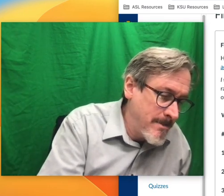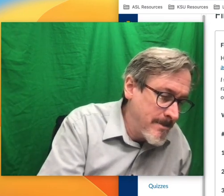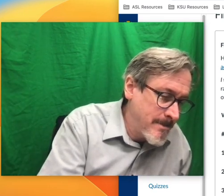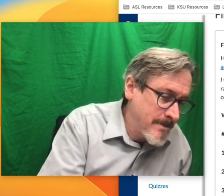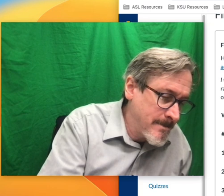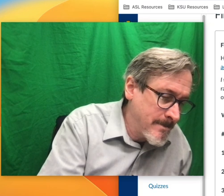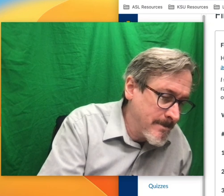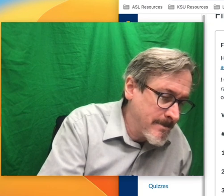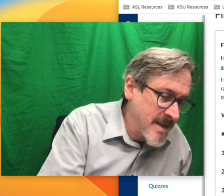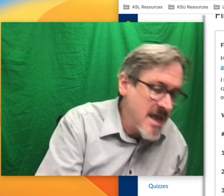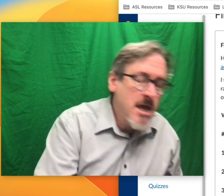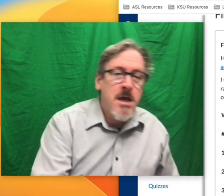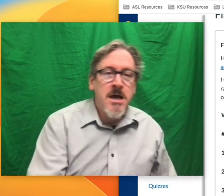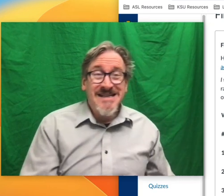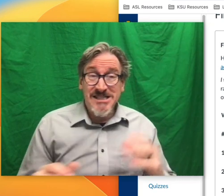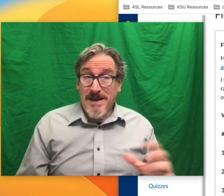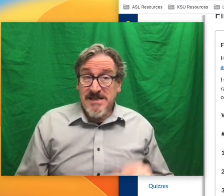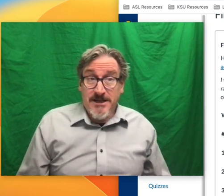Okay.